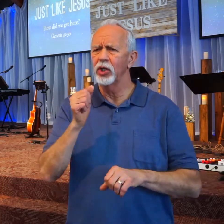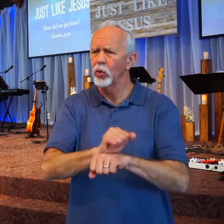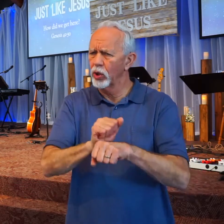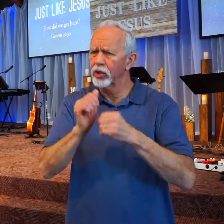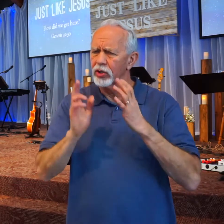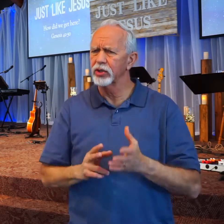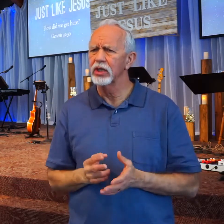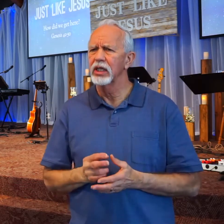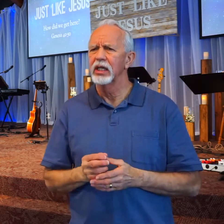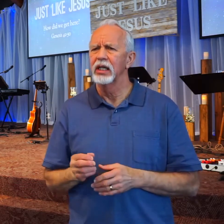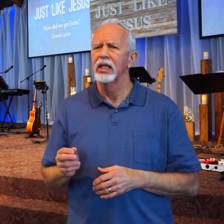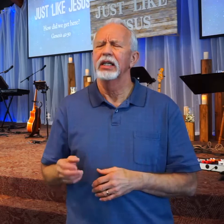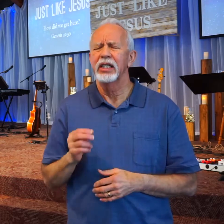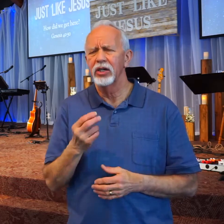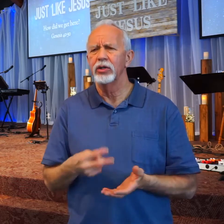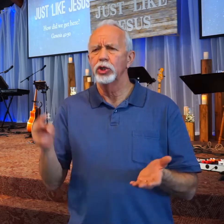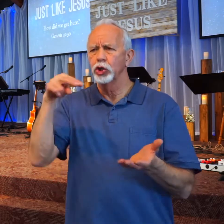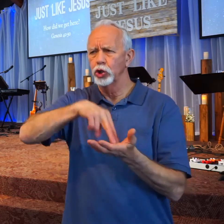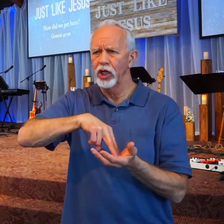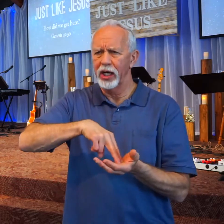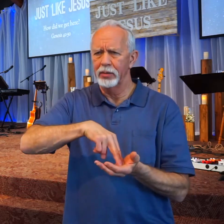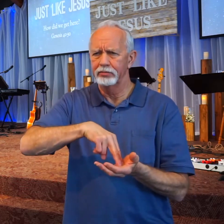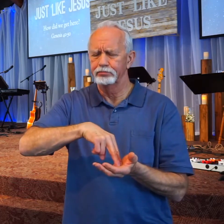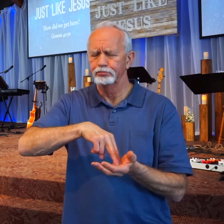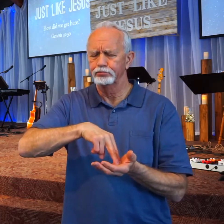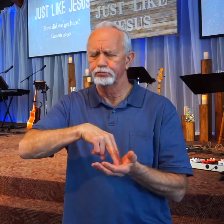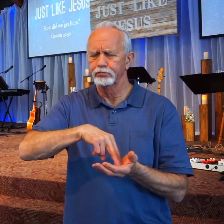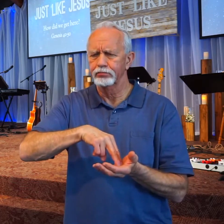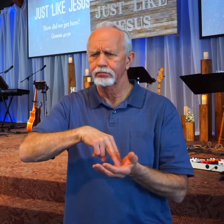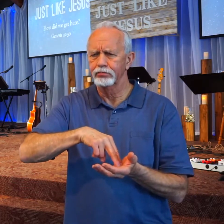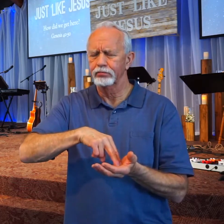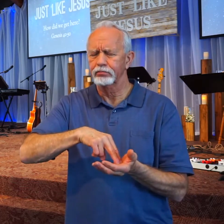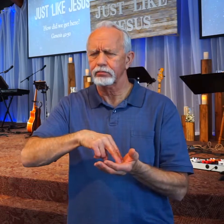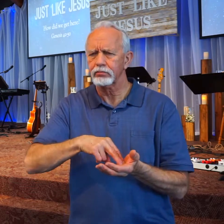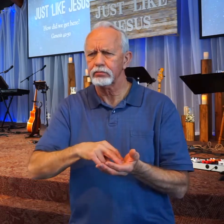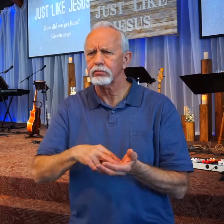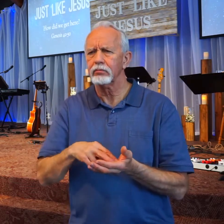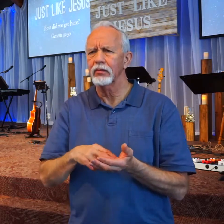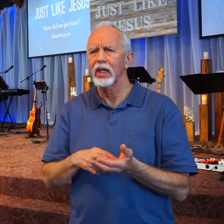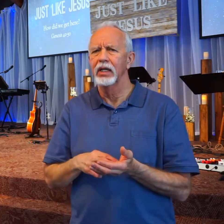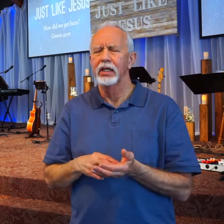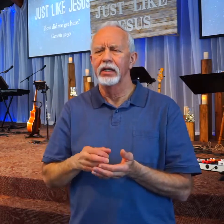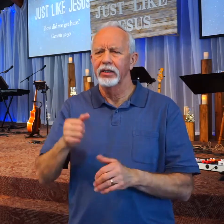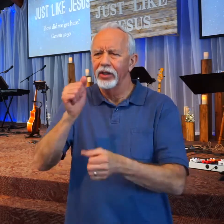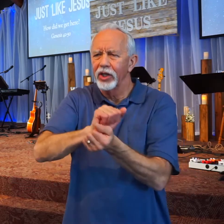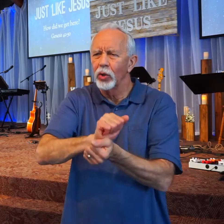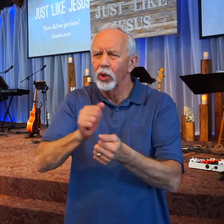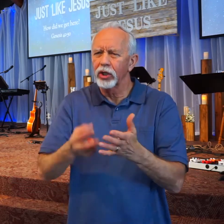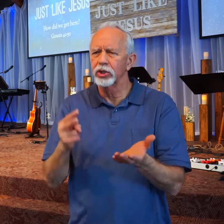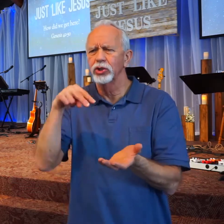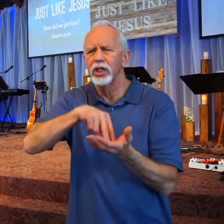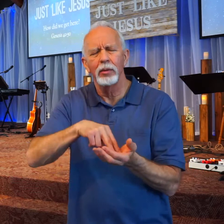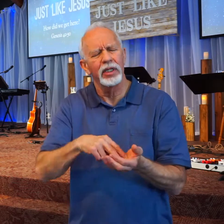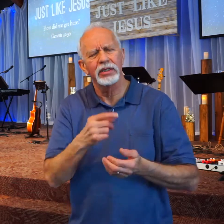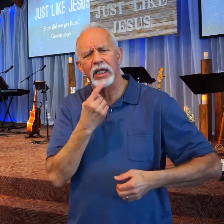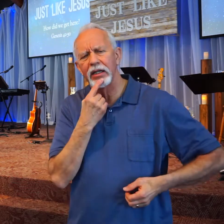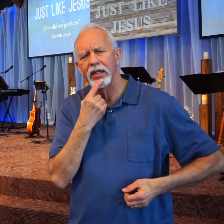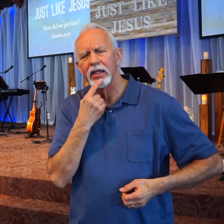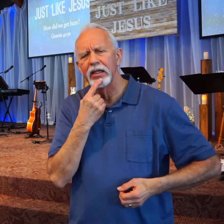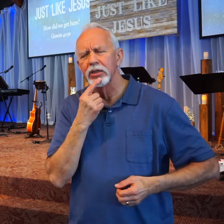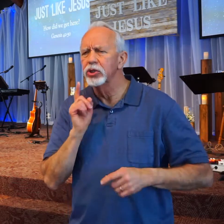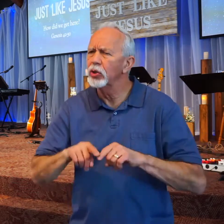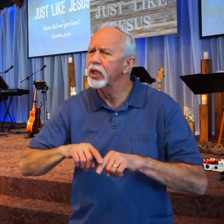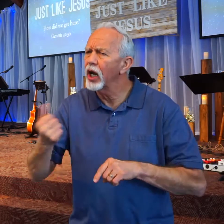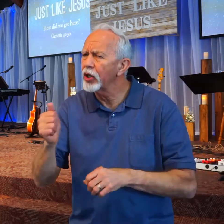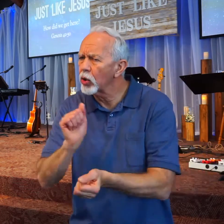there. His name was Bristian Curd. Y'all know him, don't you? And old Bristian Curd, he spoke up to the